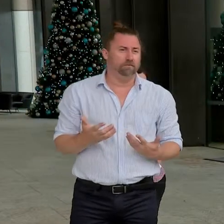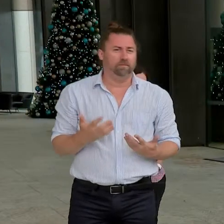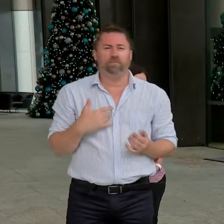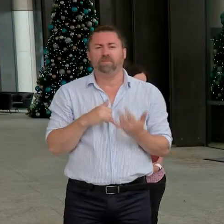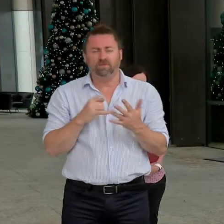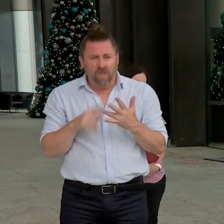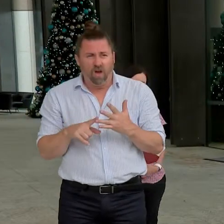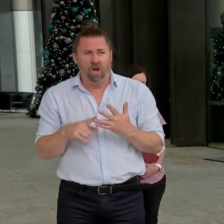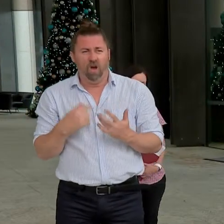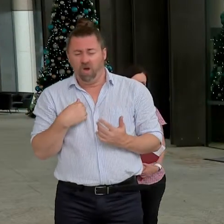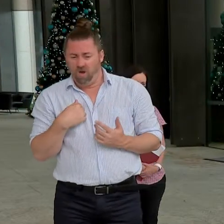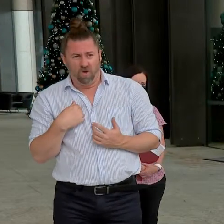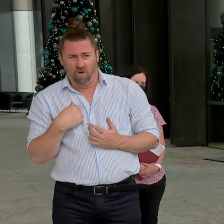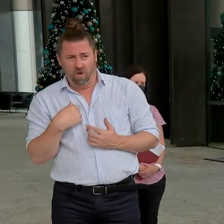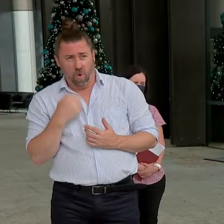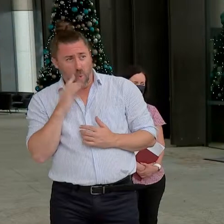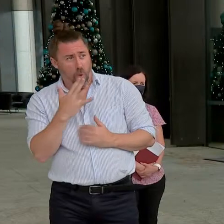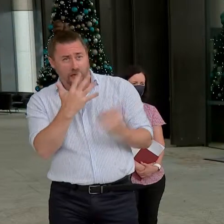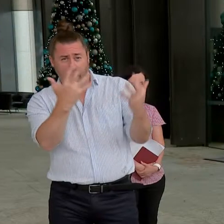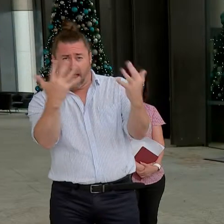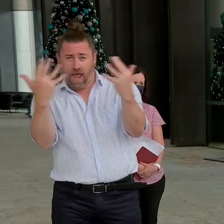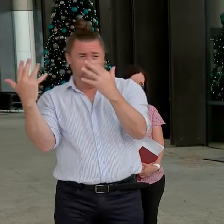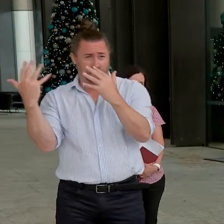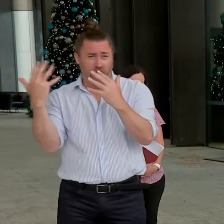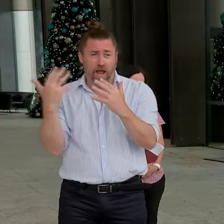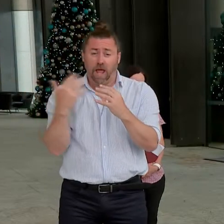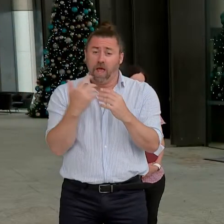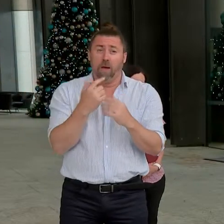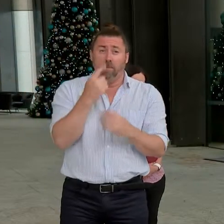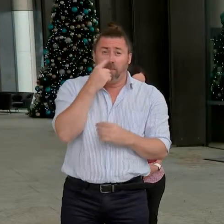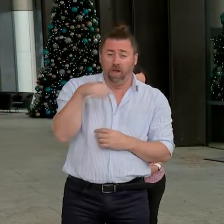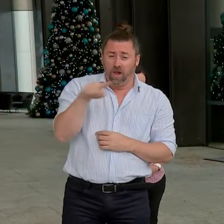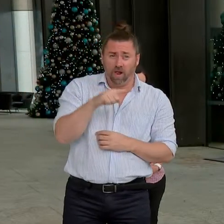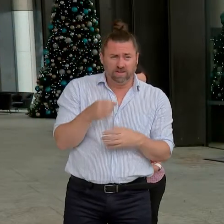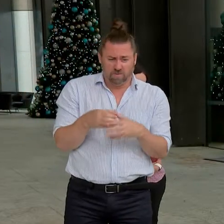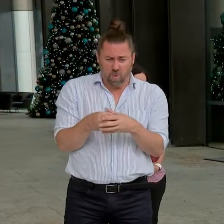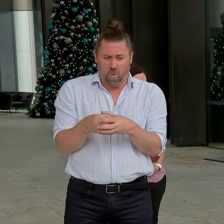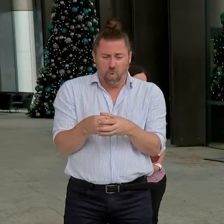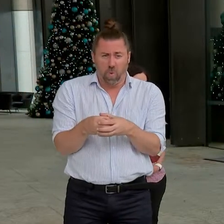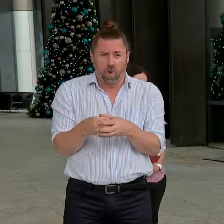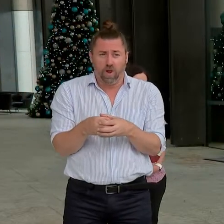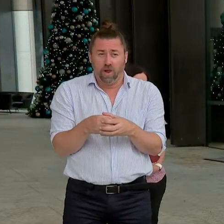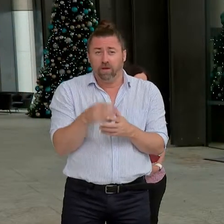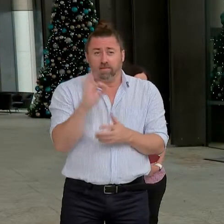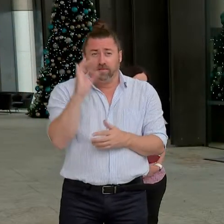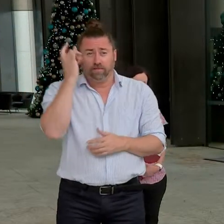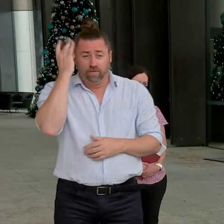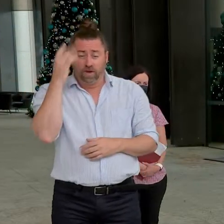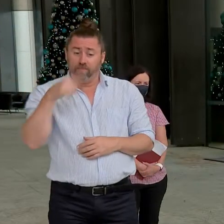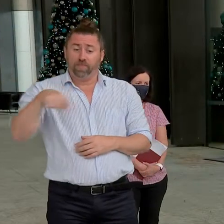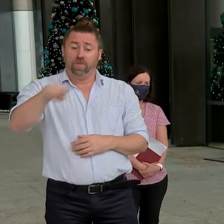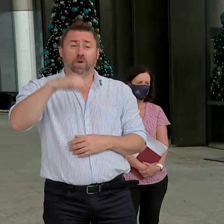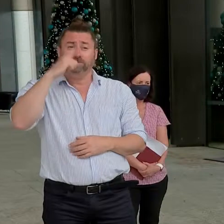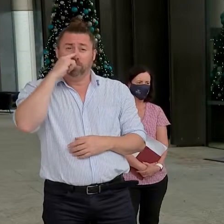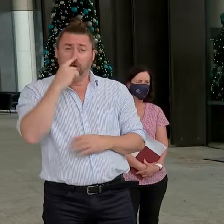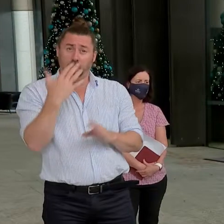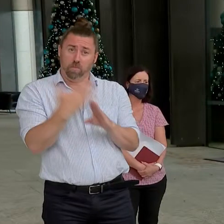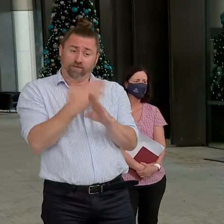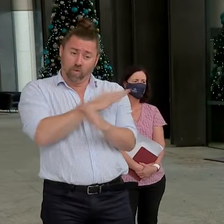low, remembering that all of these people will have received a negative test prior to crossing the